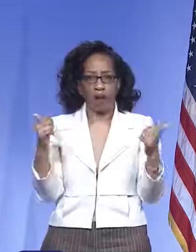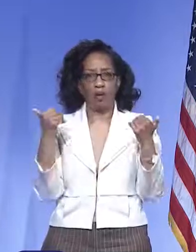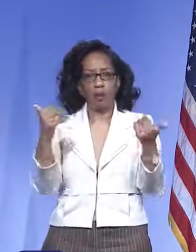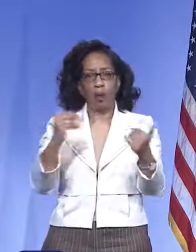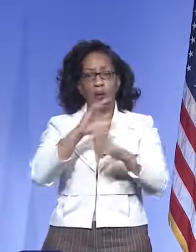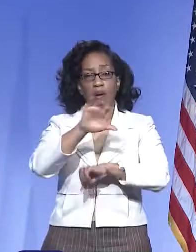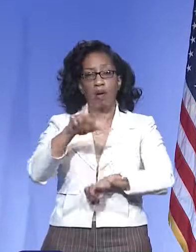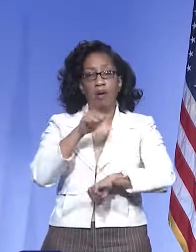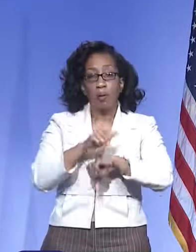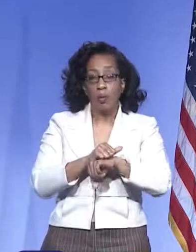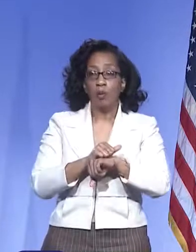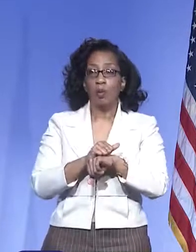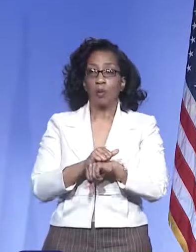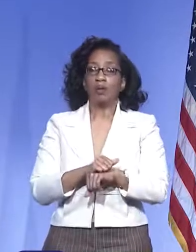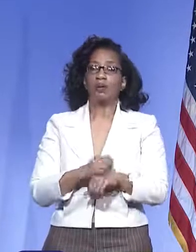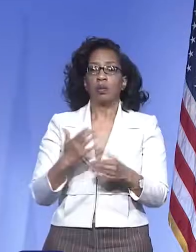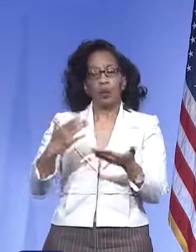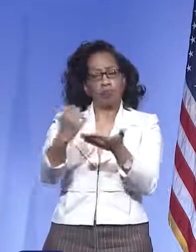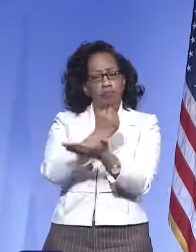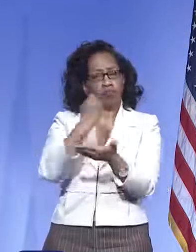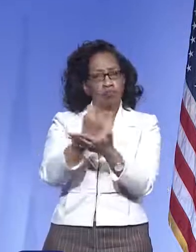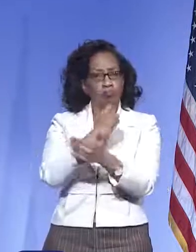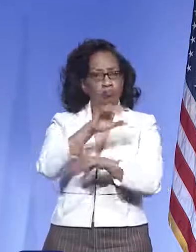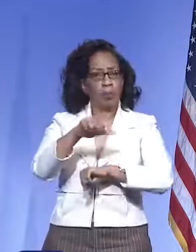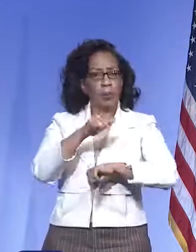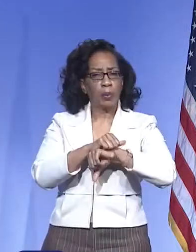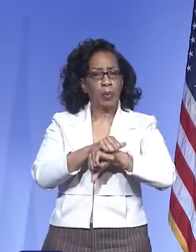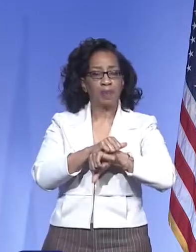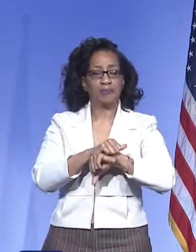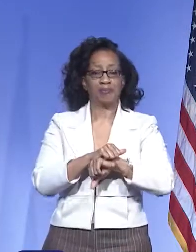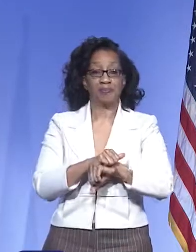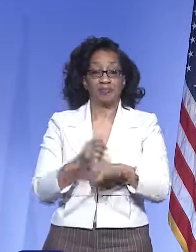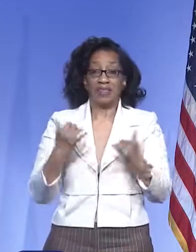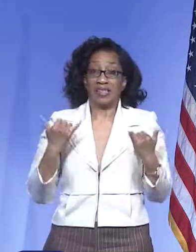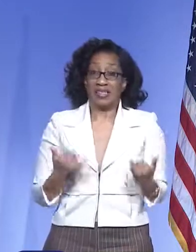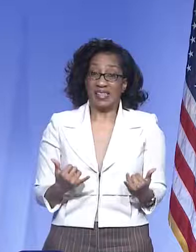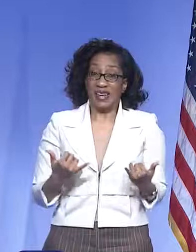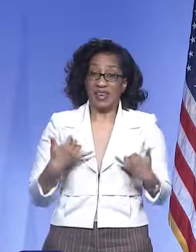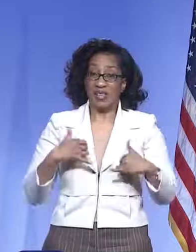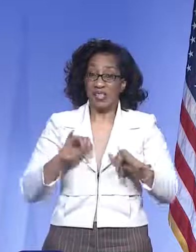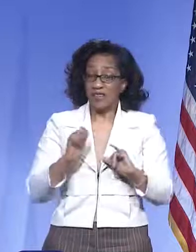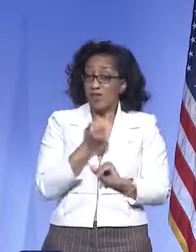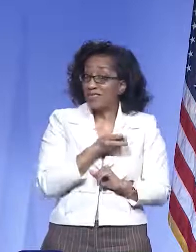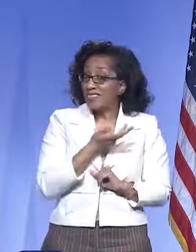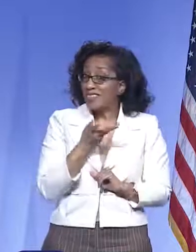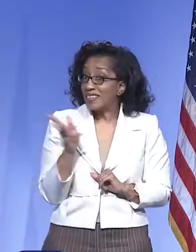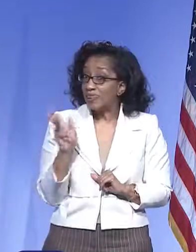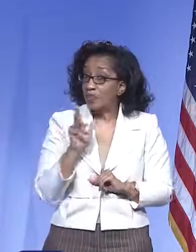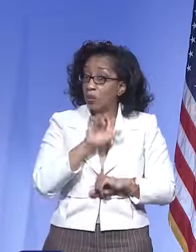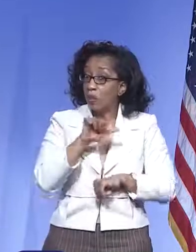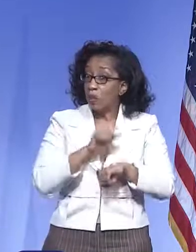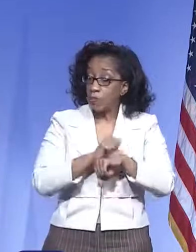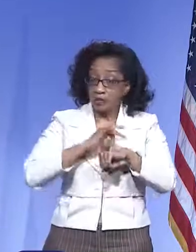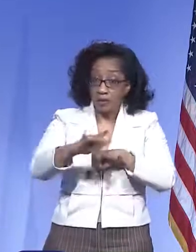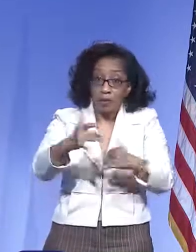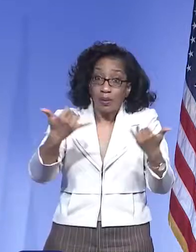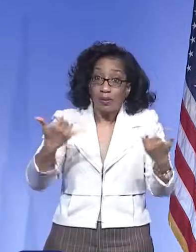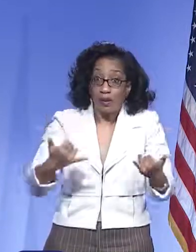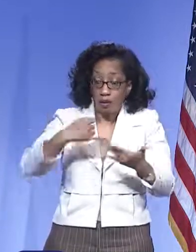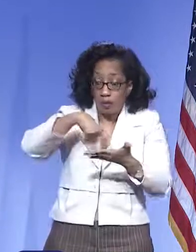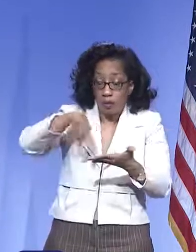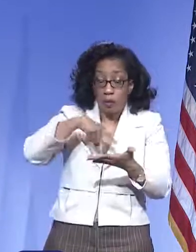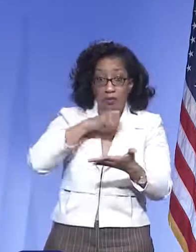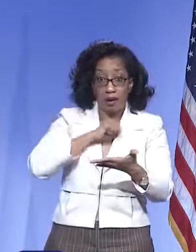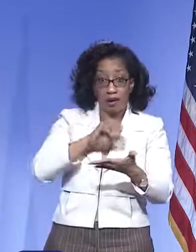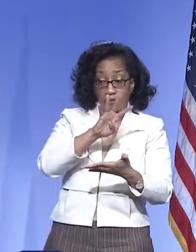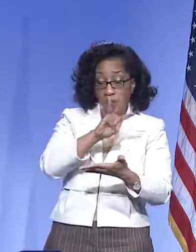available for everyone to take advantage of. Again, today, I still have several thousand appointments available this week, so anyone who is age 45 and